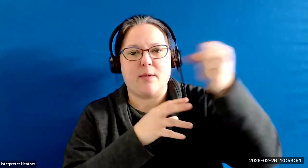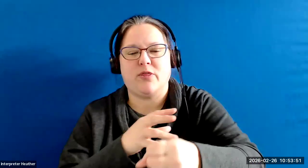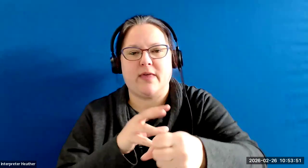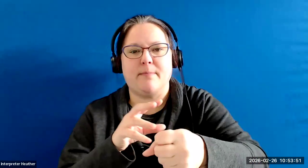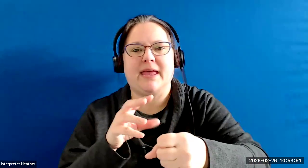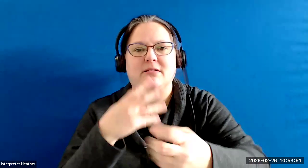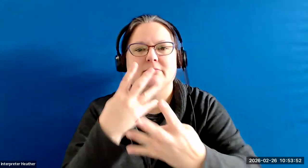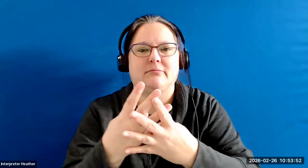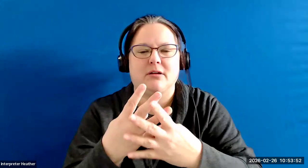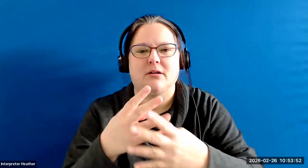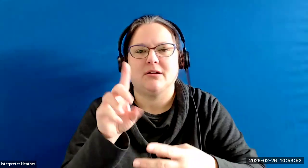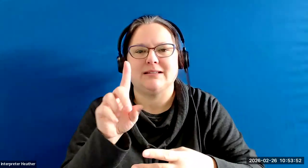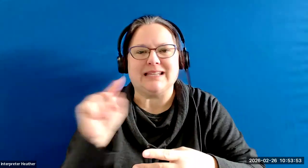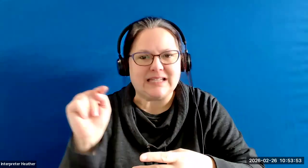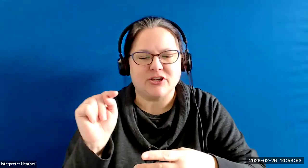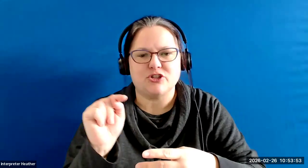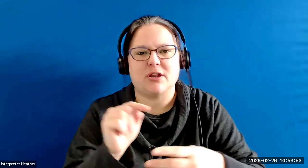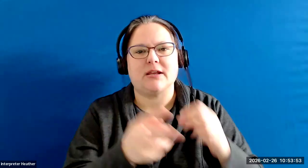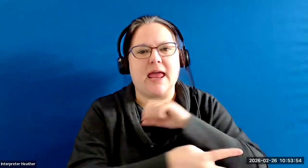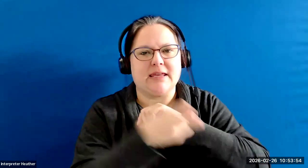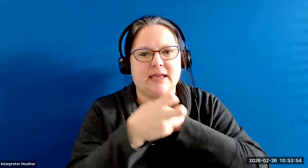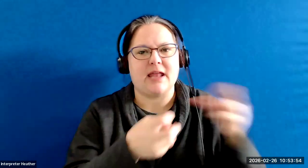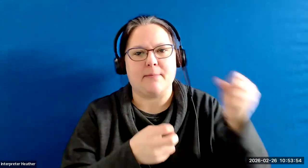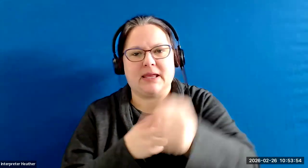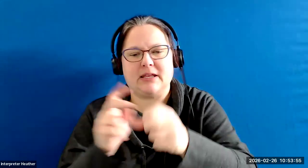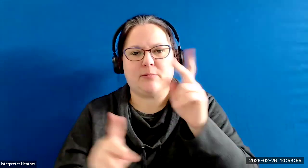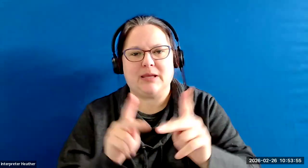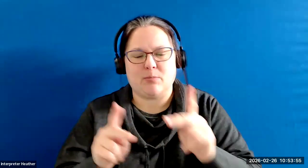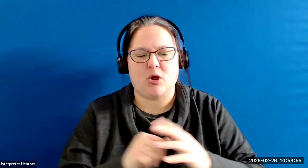also as they are kidnapping people off the streets.